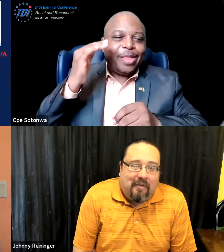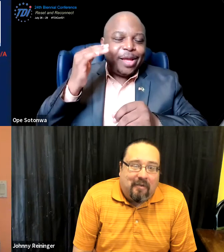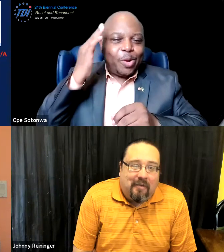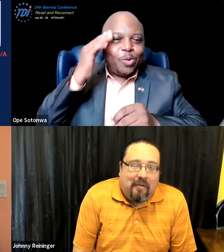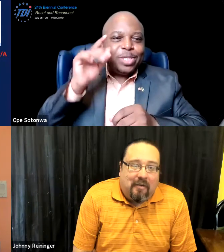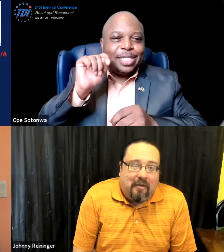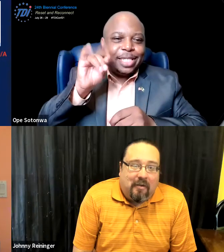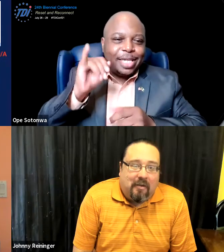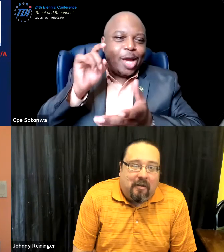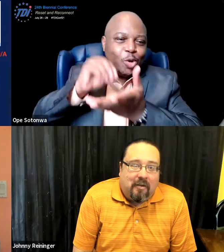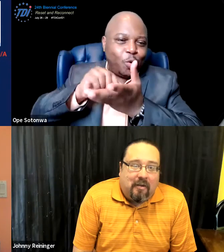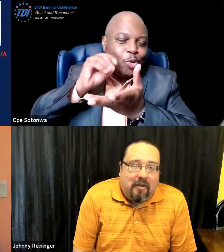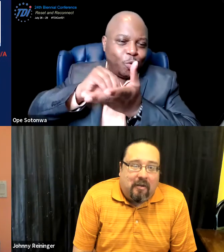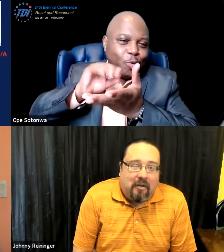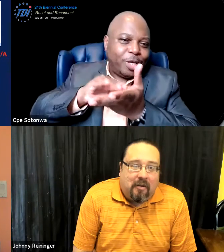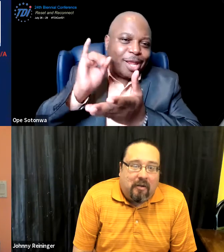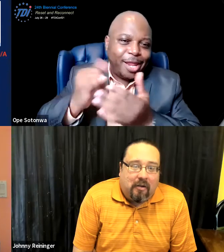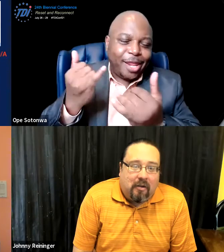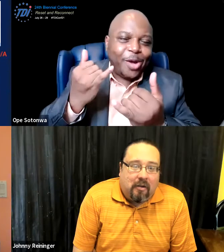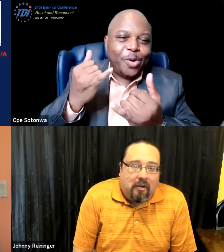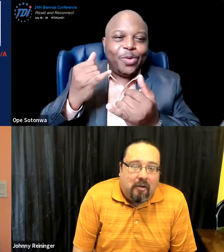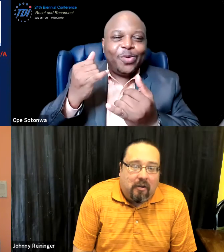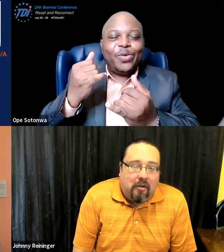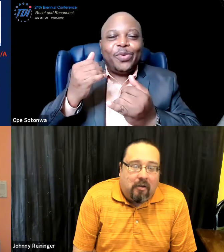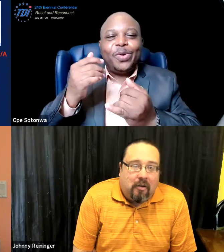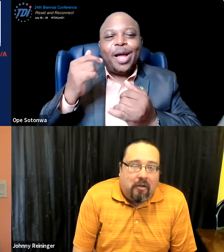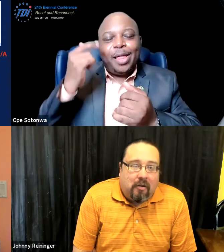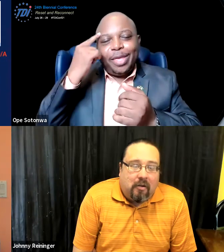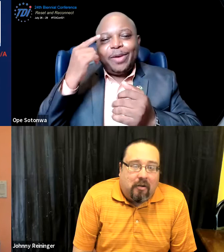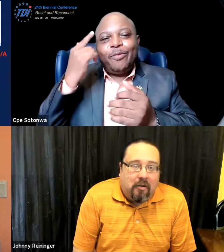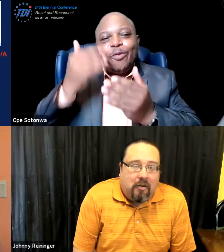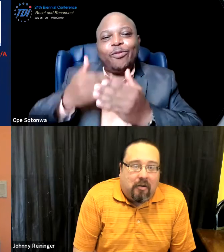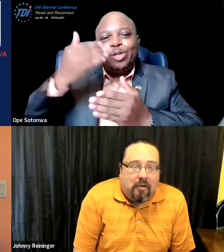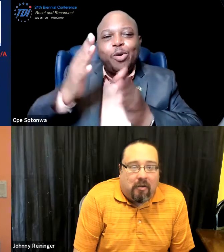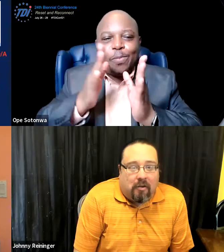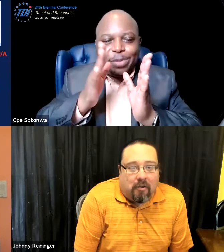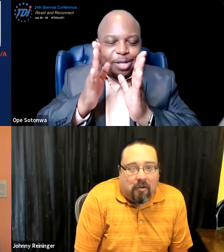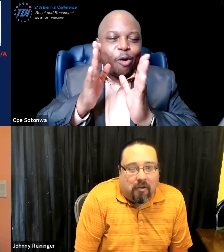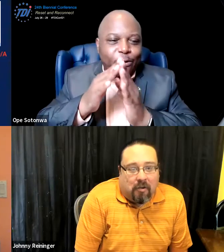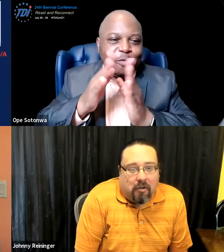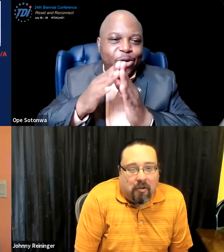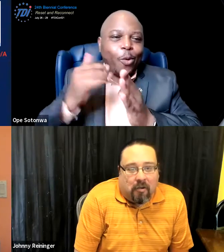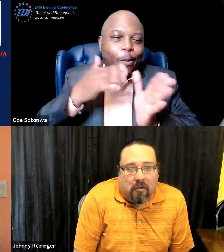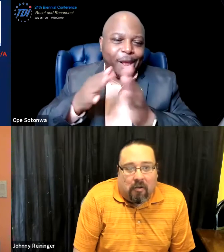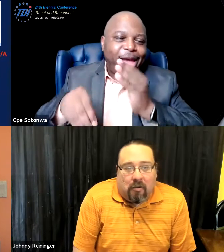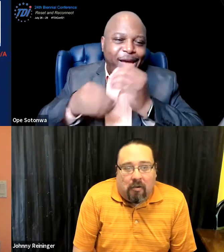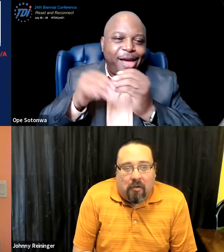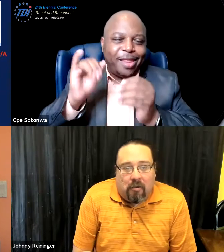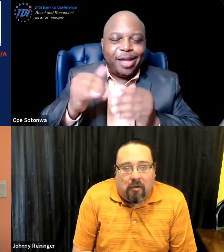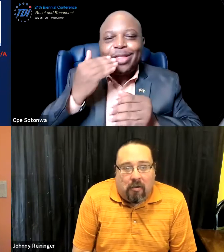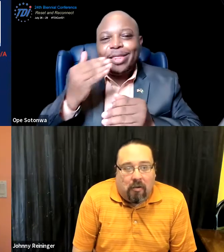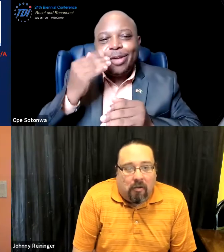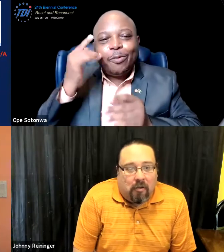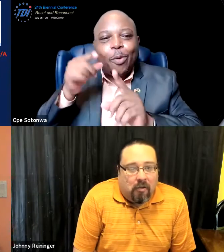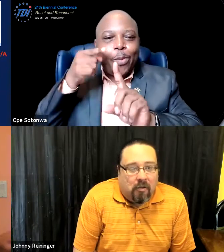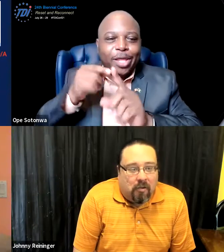that's, yeah, it's a missed opportunity. So I know TDI probably will make note of that now. And I think for the future